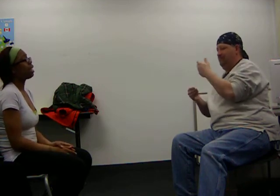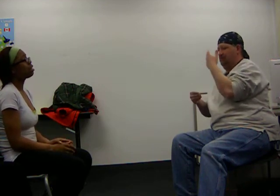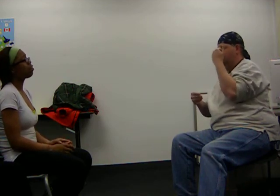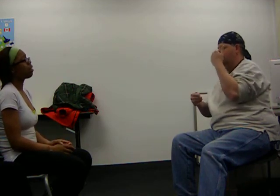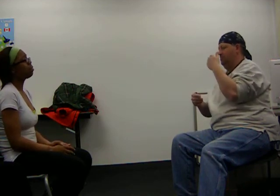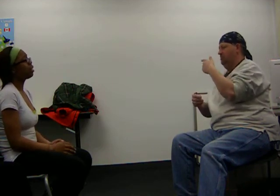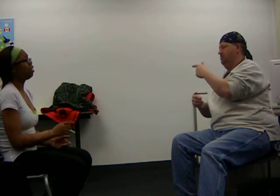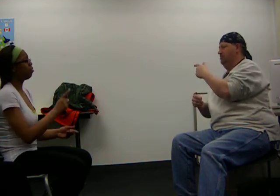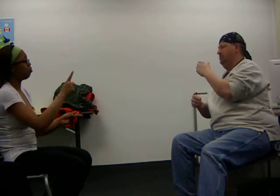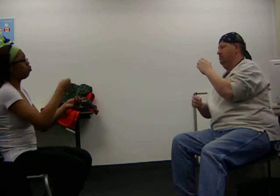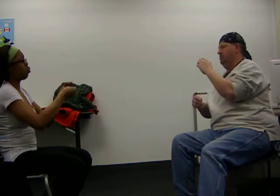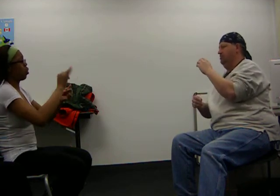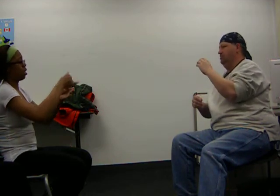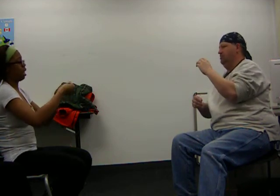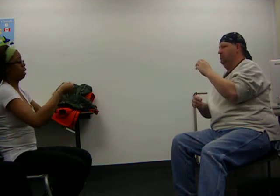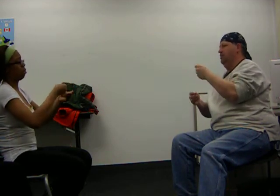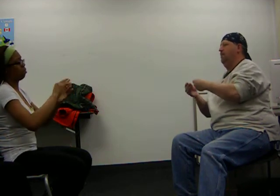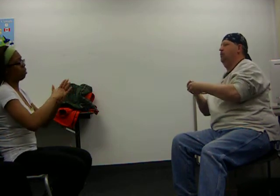Dan's family